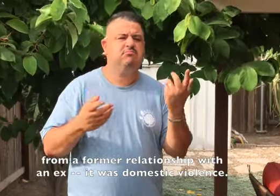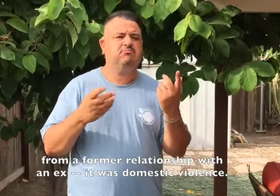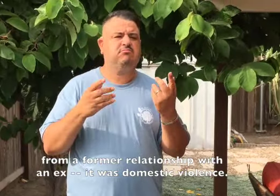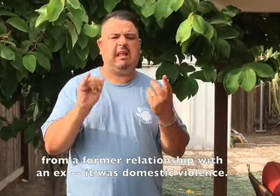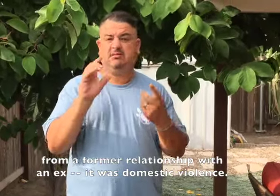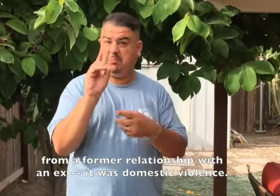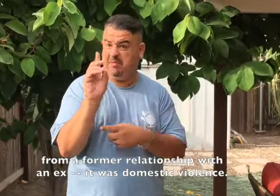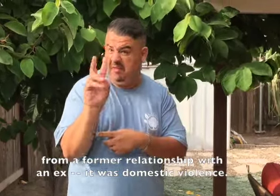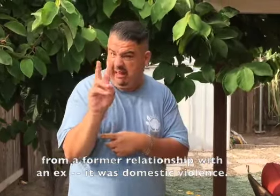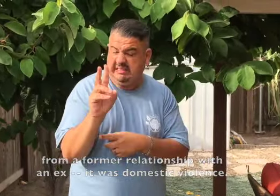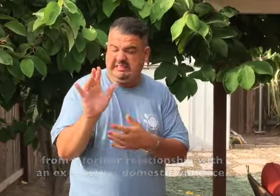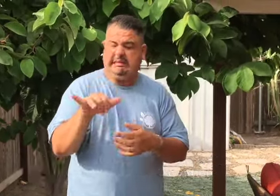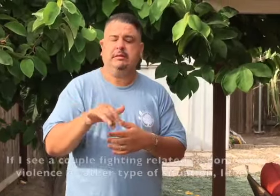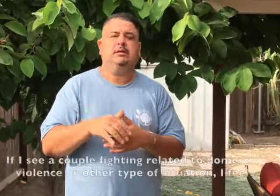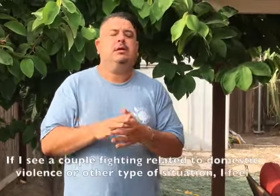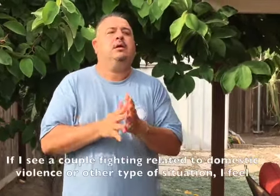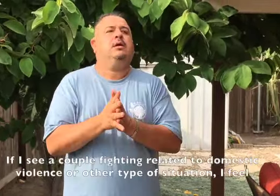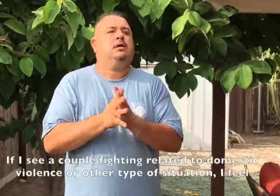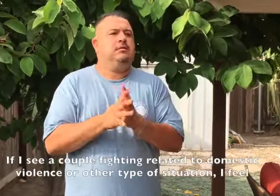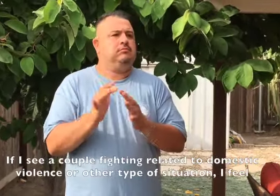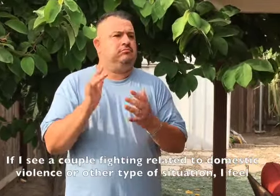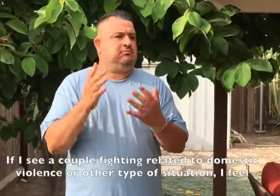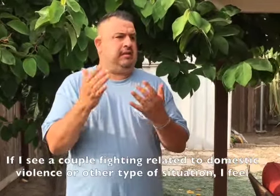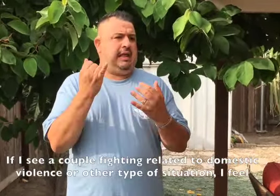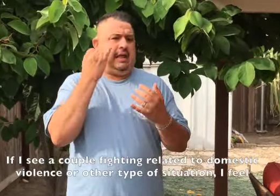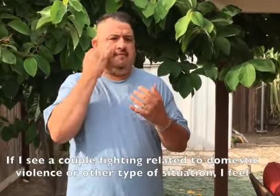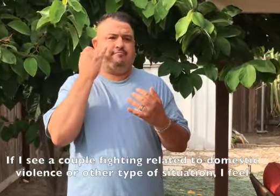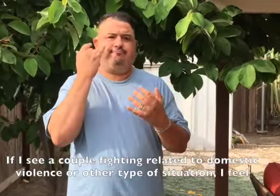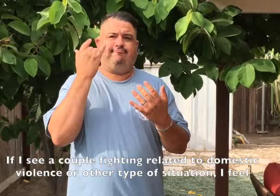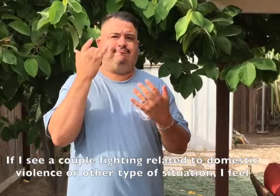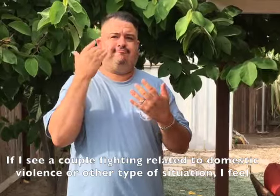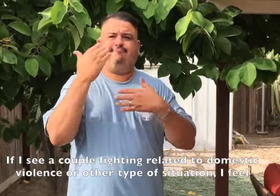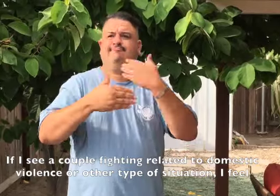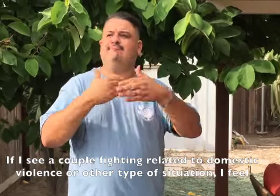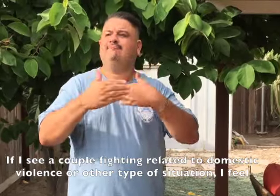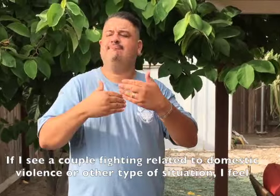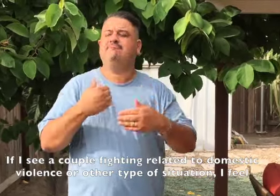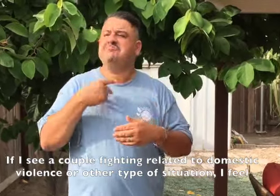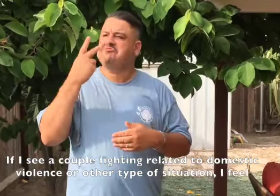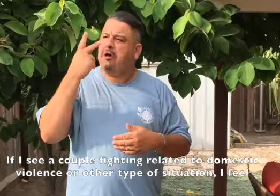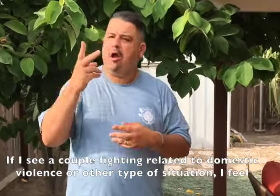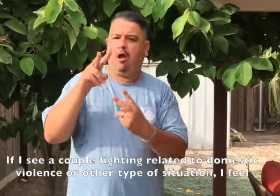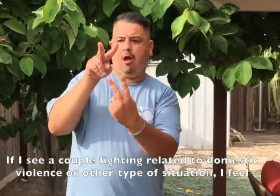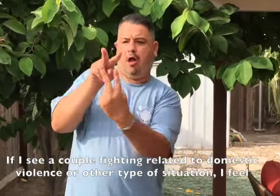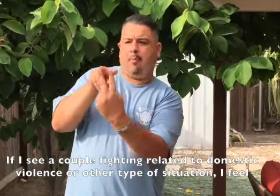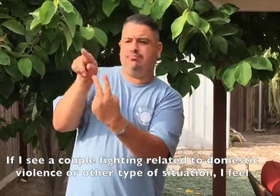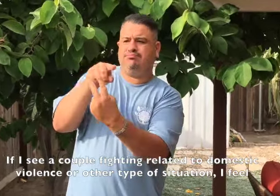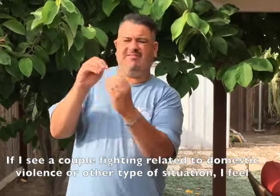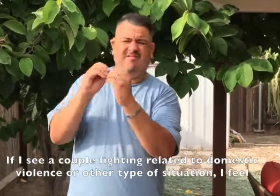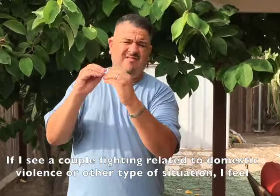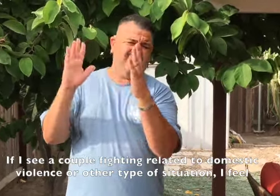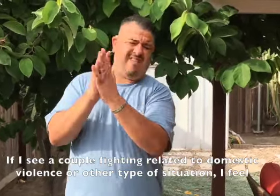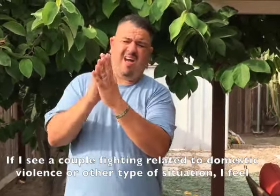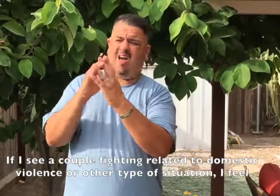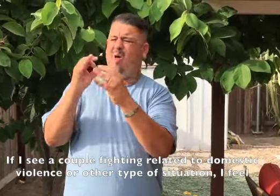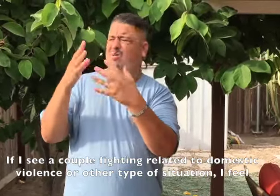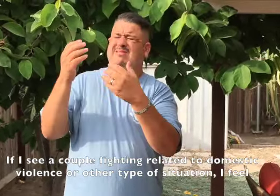ex. It was domestic violence. If I could see a couple fighting related to domestic violence or other type